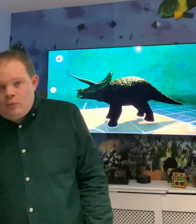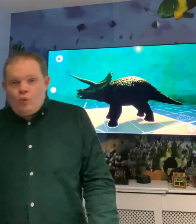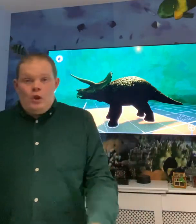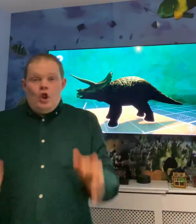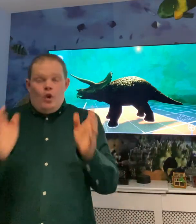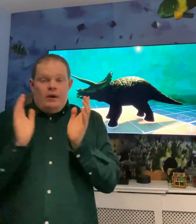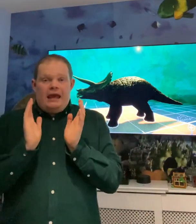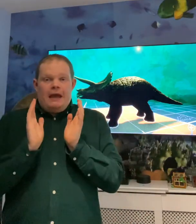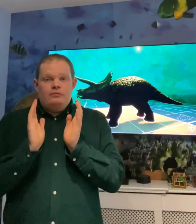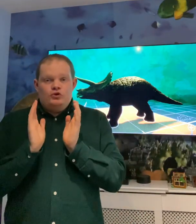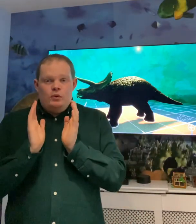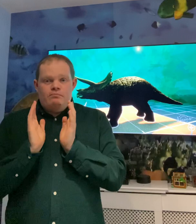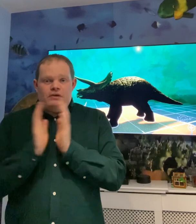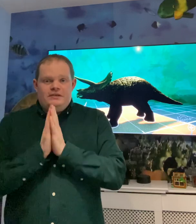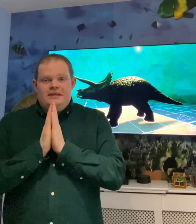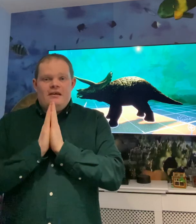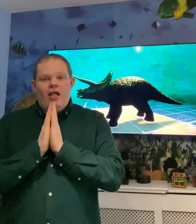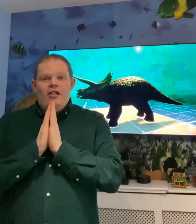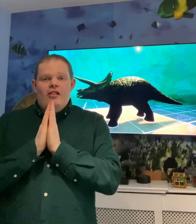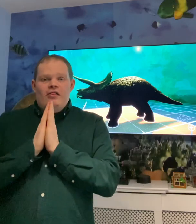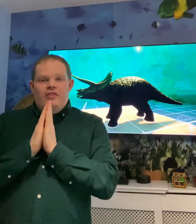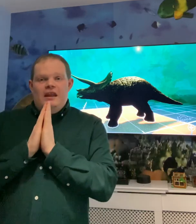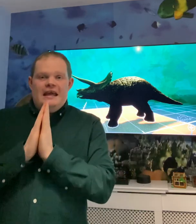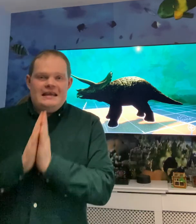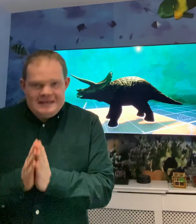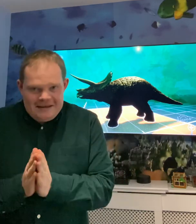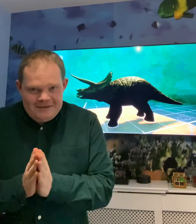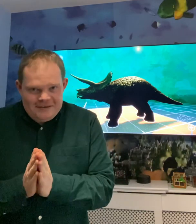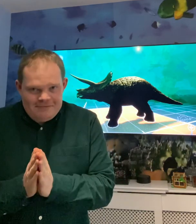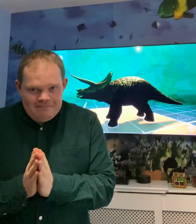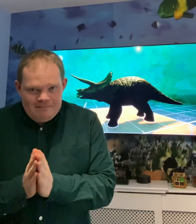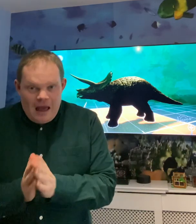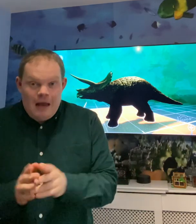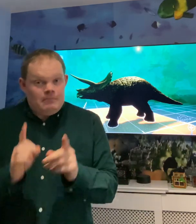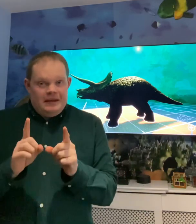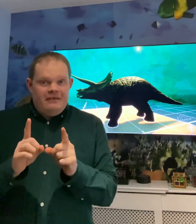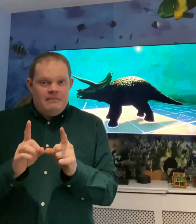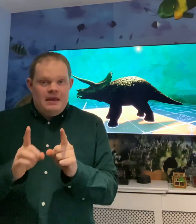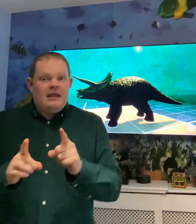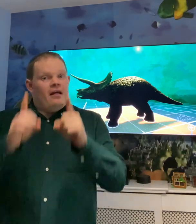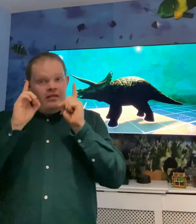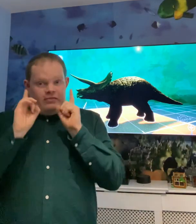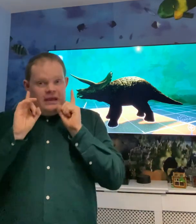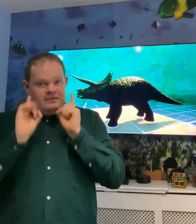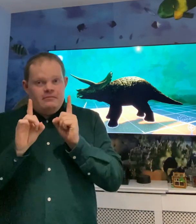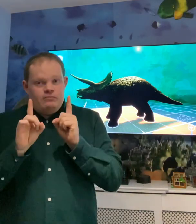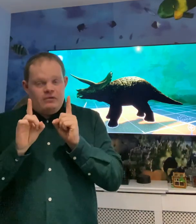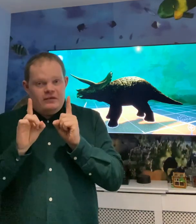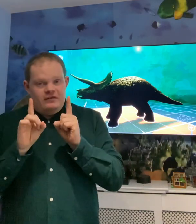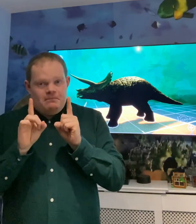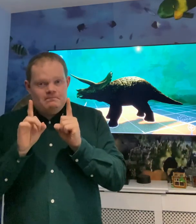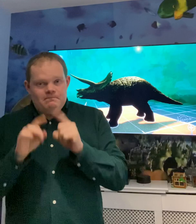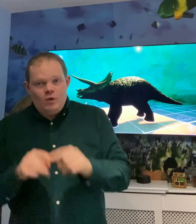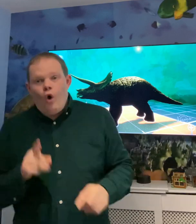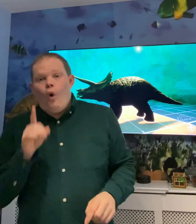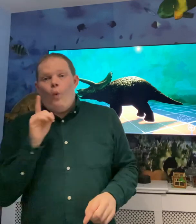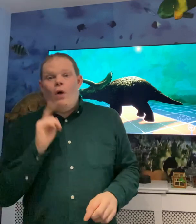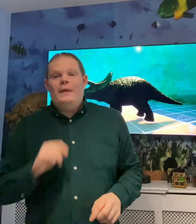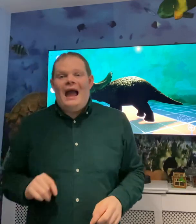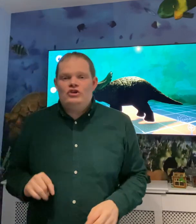when it came to impressing the ladies, and believe me, they did impress them, what they had to